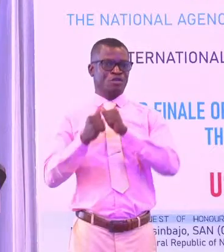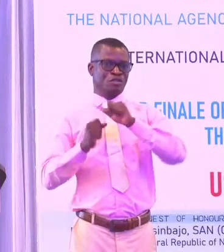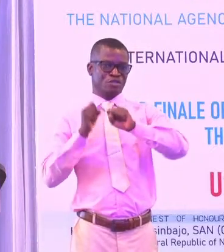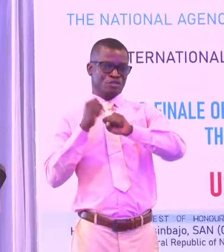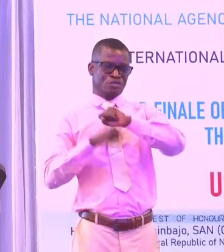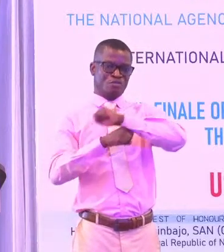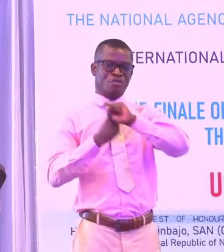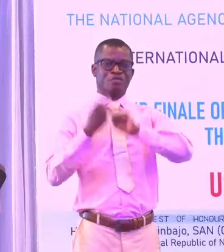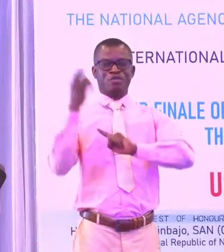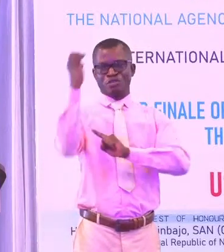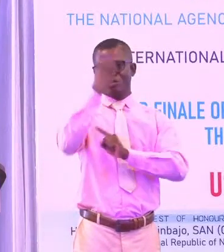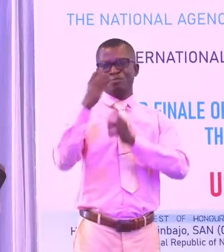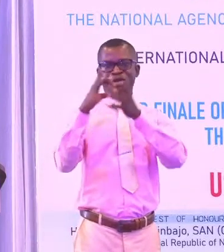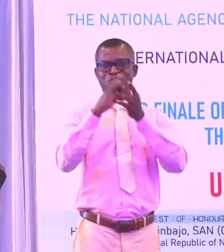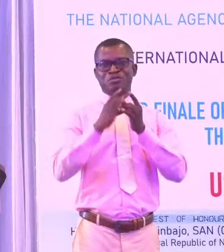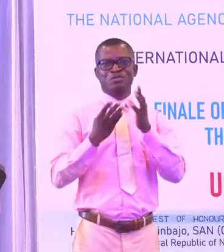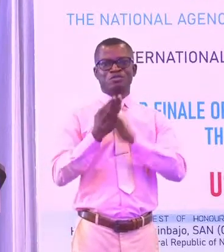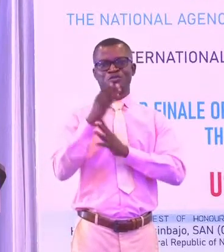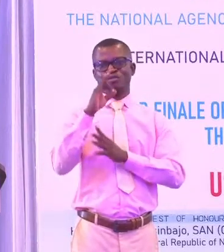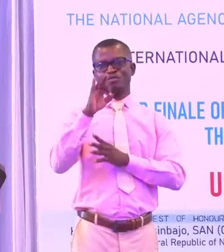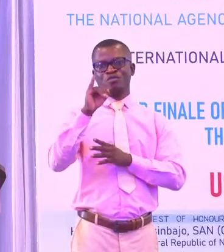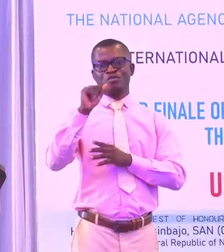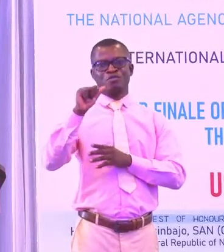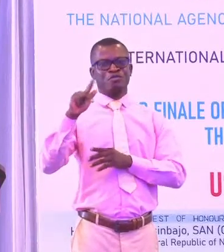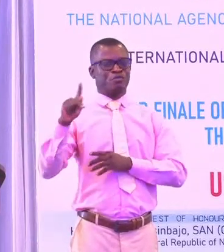of European Union through FIAP.